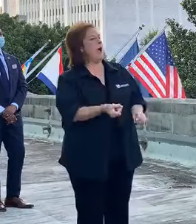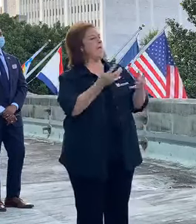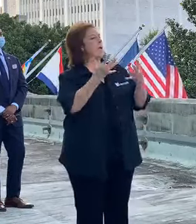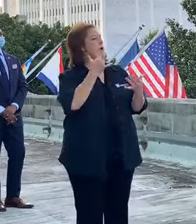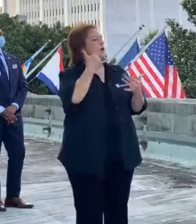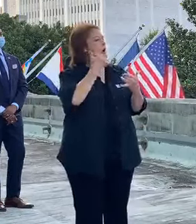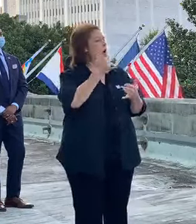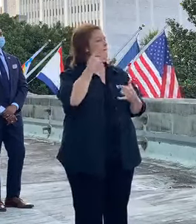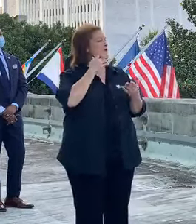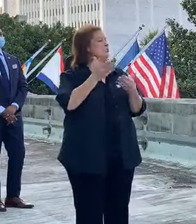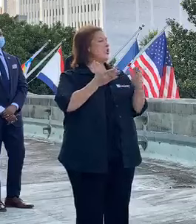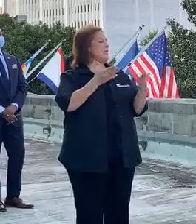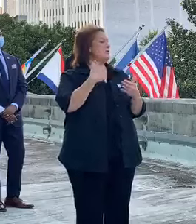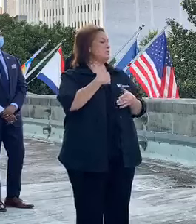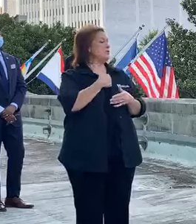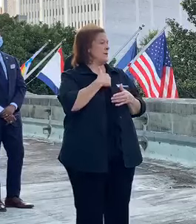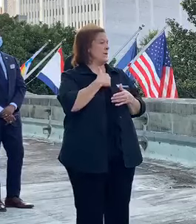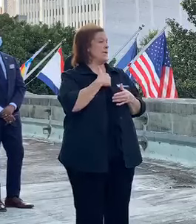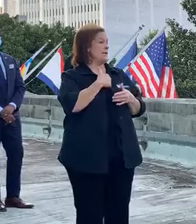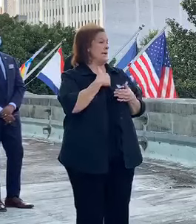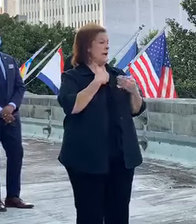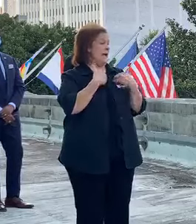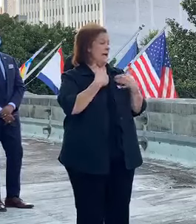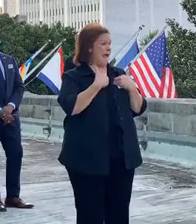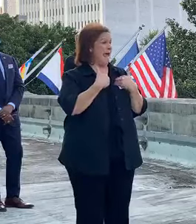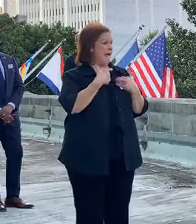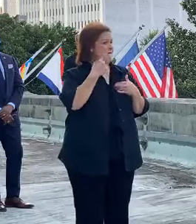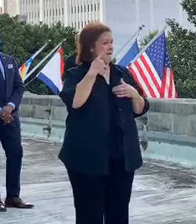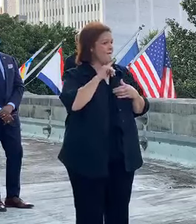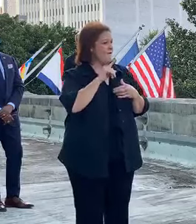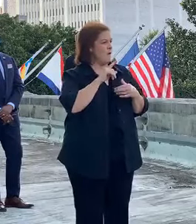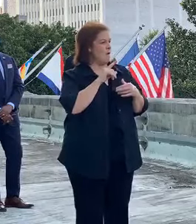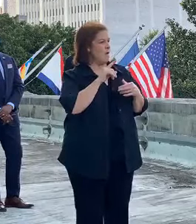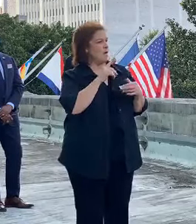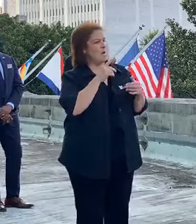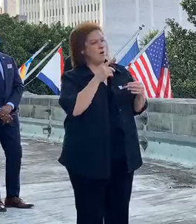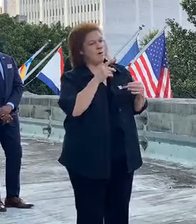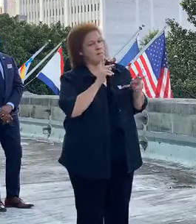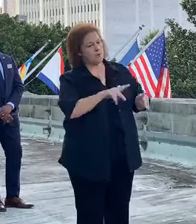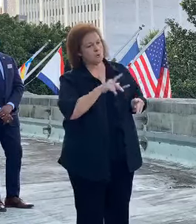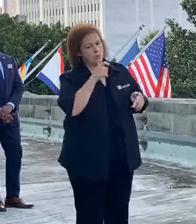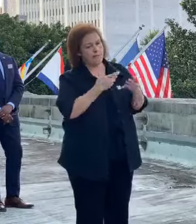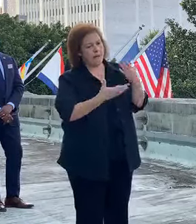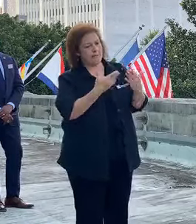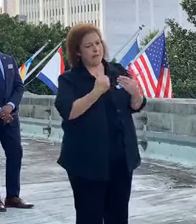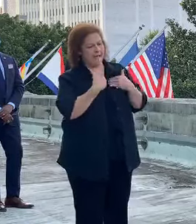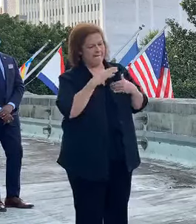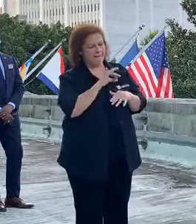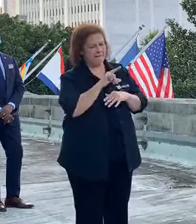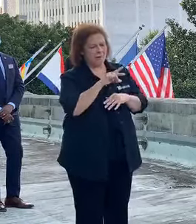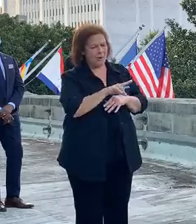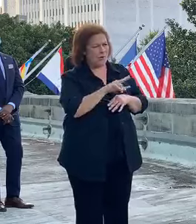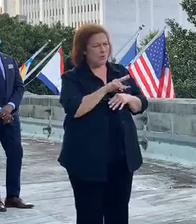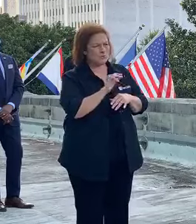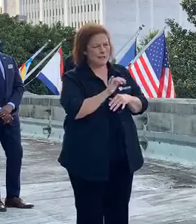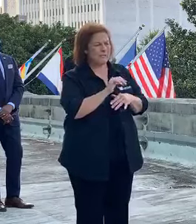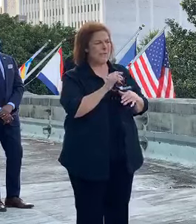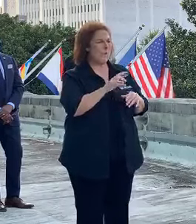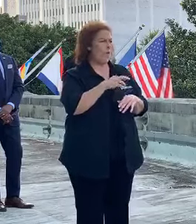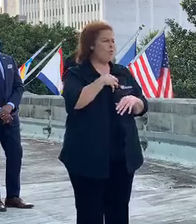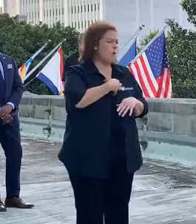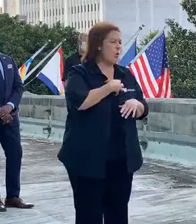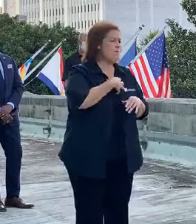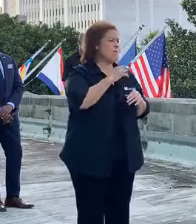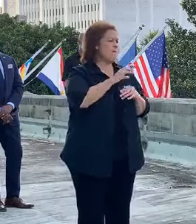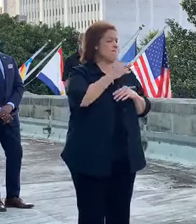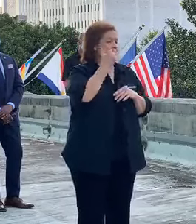for service we get for particular markers of COVID. So whether that's flu-like or whether it's number of people calling for have a cough or a